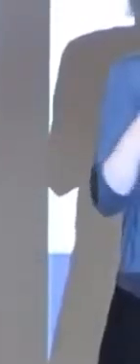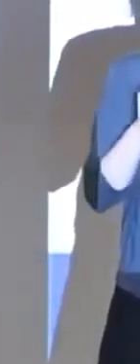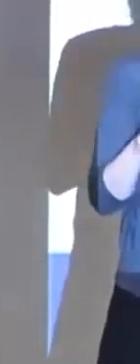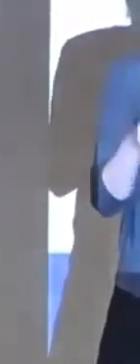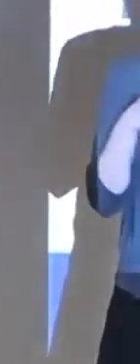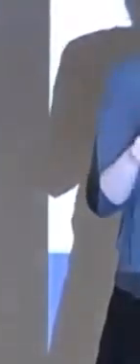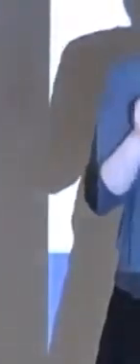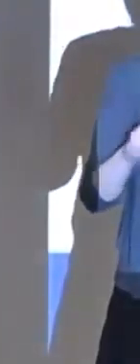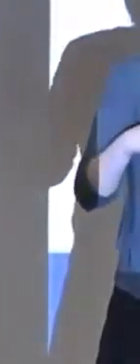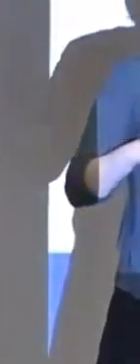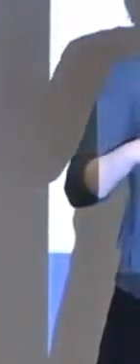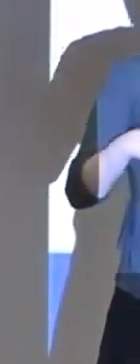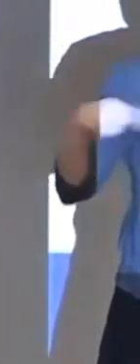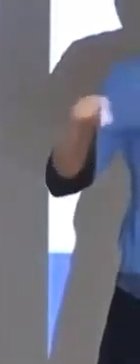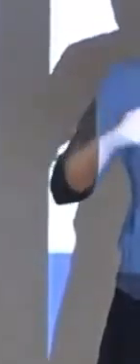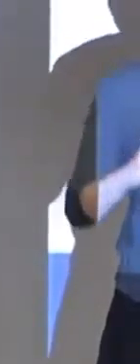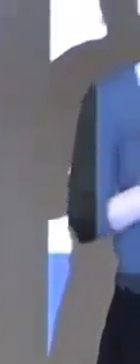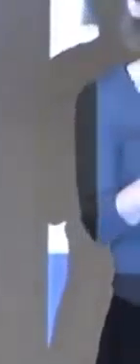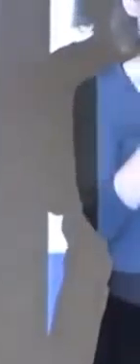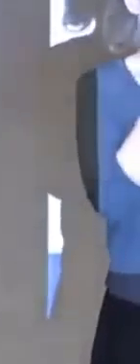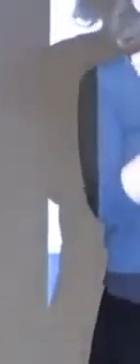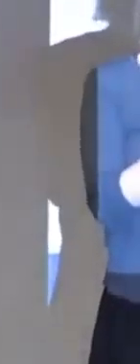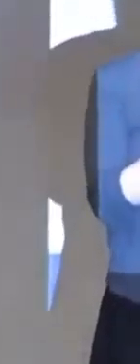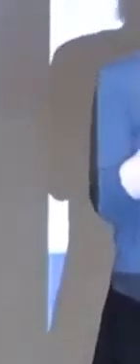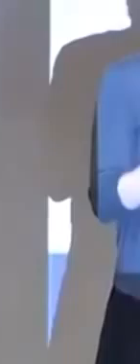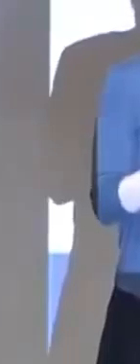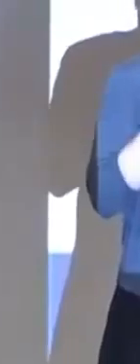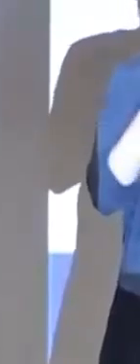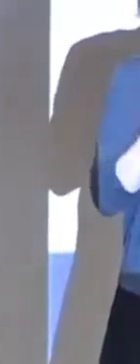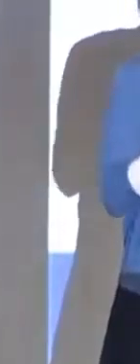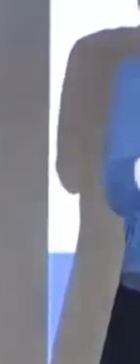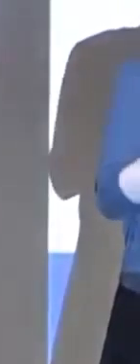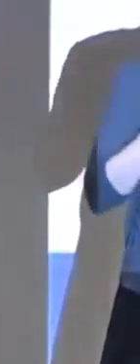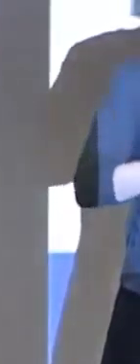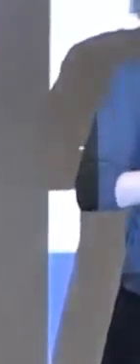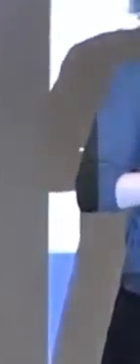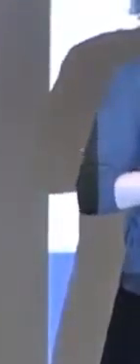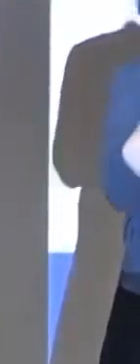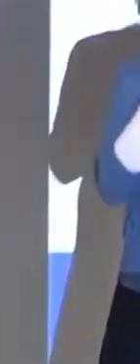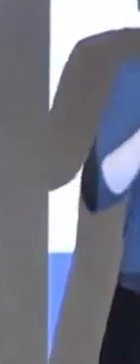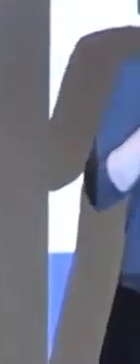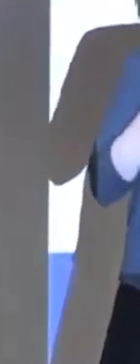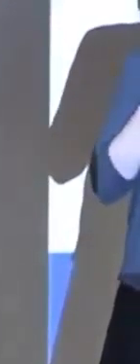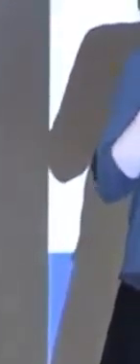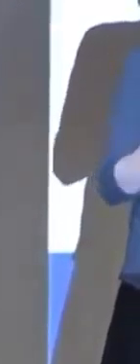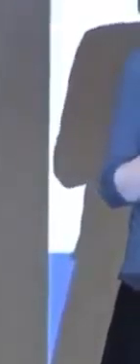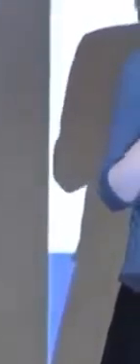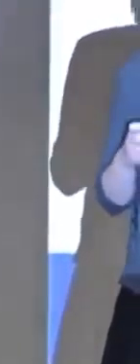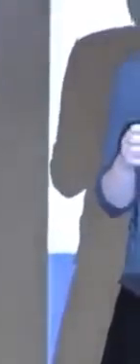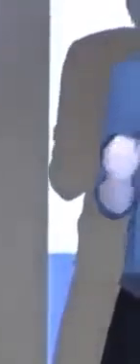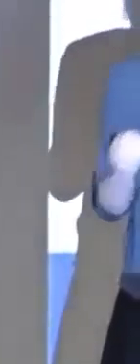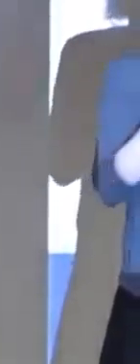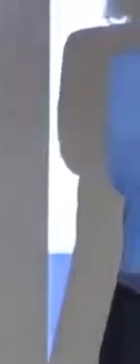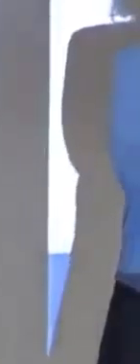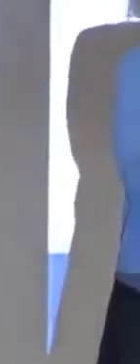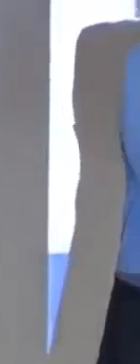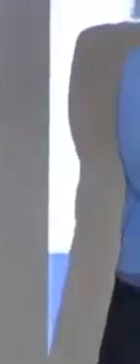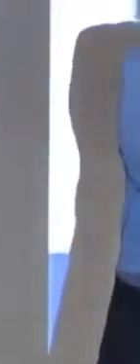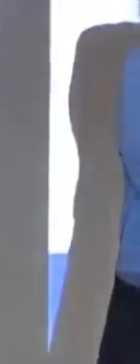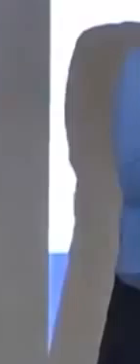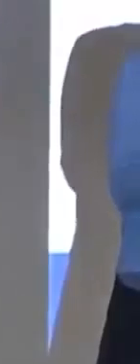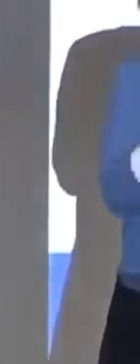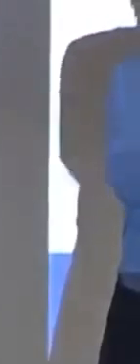time. No one will be offended. That is the essence of the day. Please choose to engage as you wish. Cross-pollinate